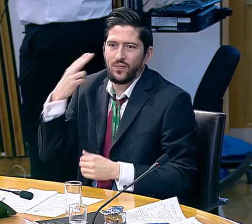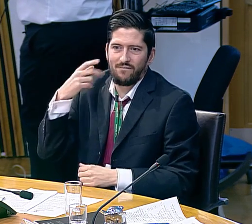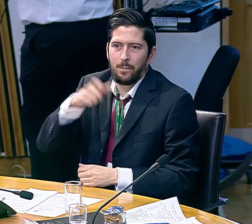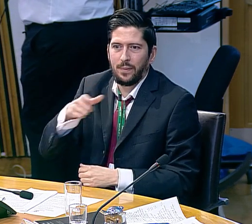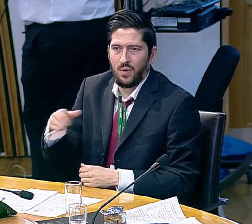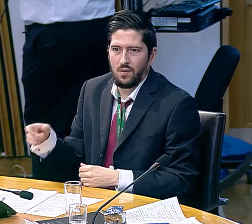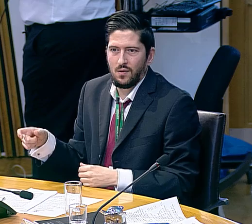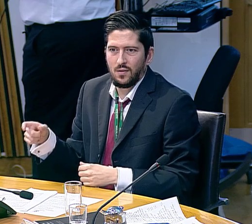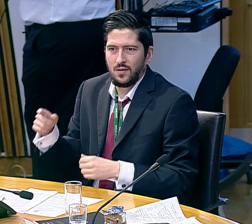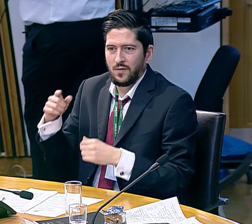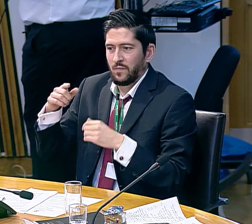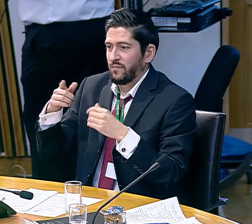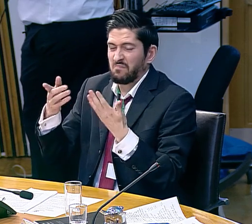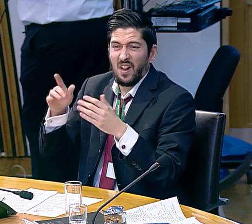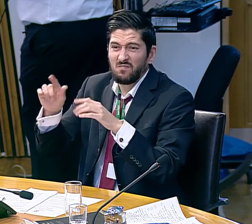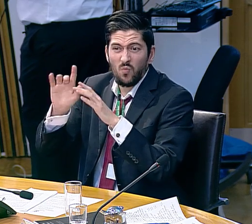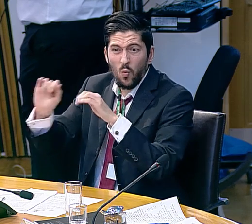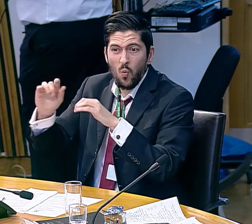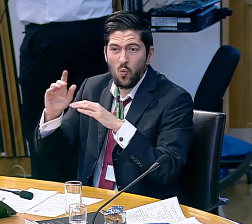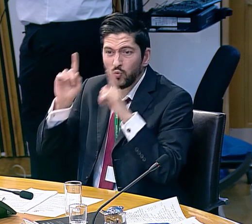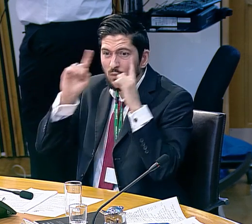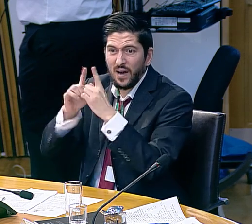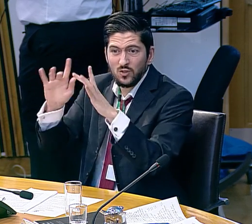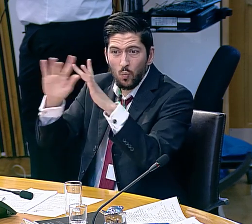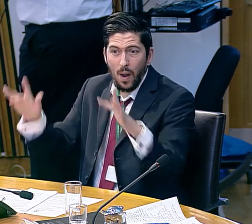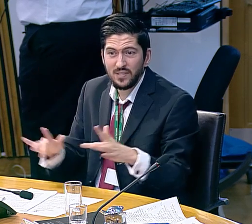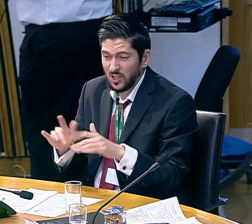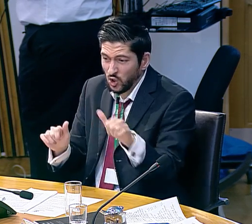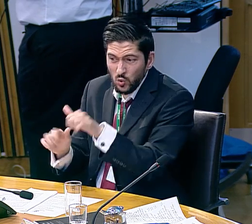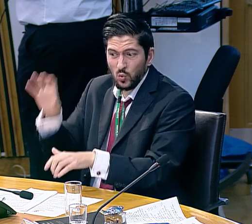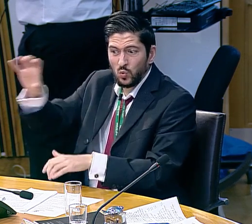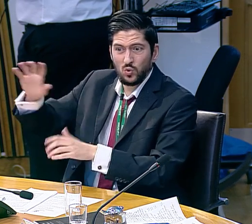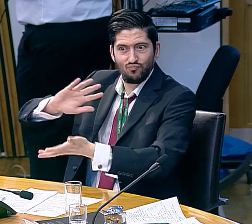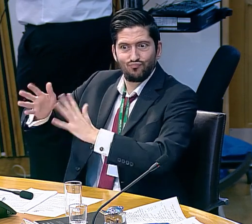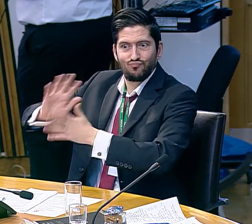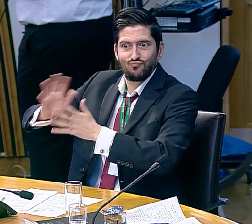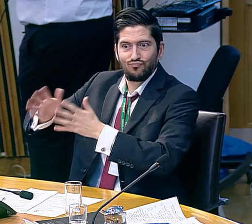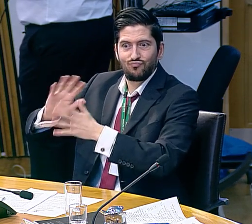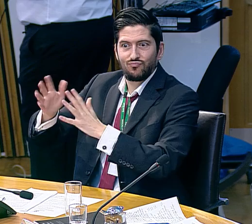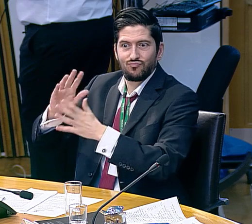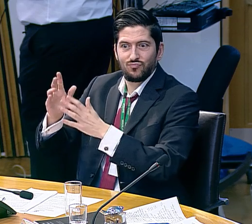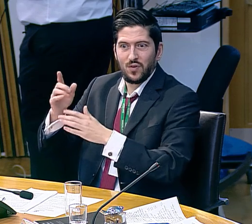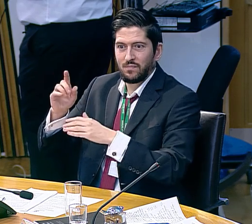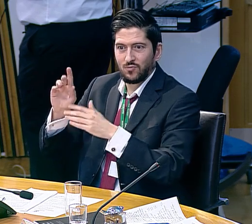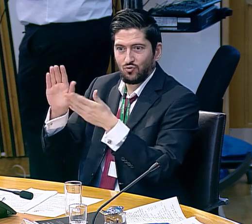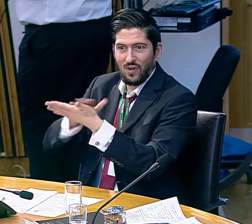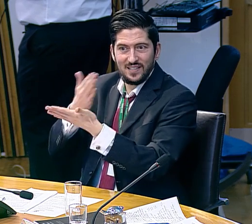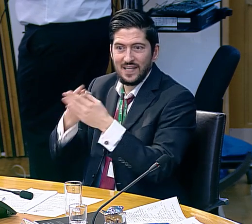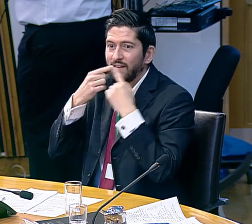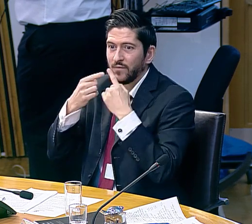information to include information that would attract deaf students. They can easily embed some information